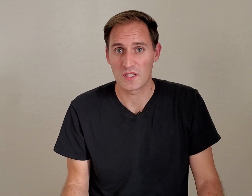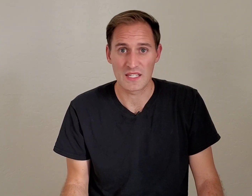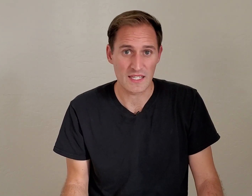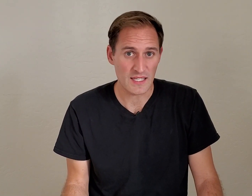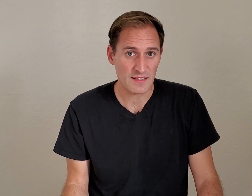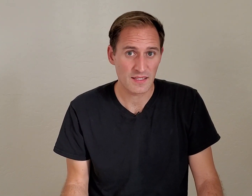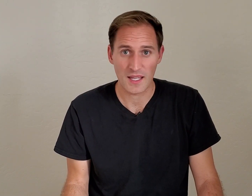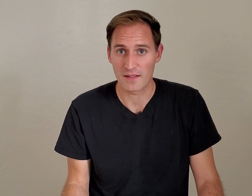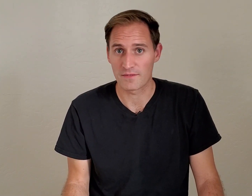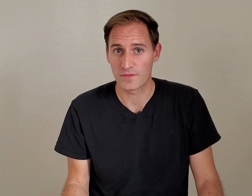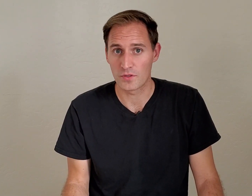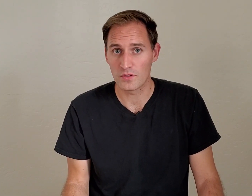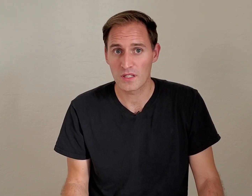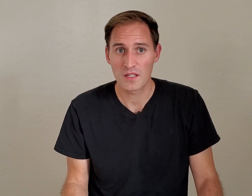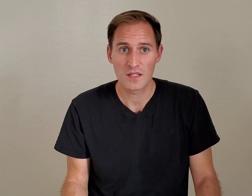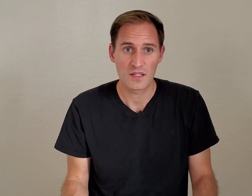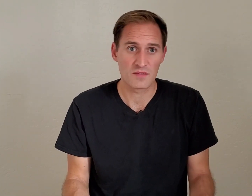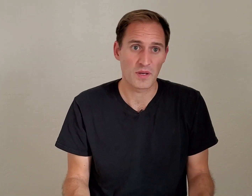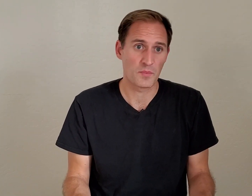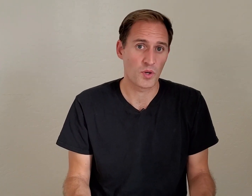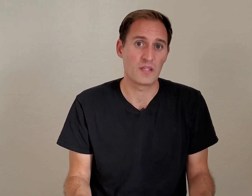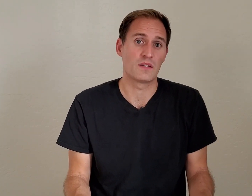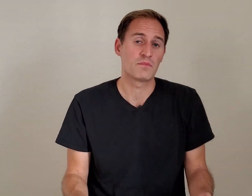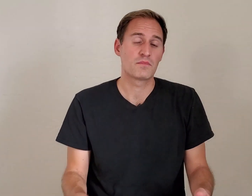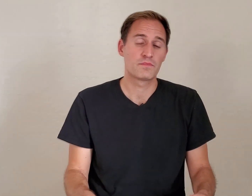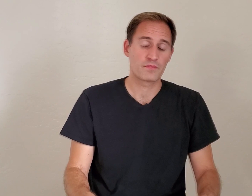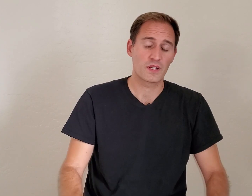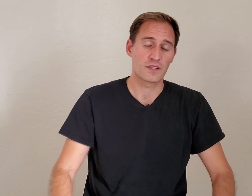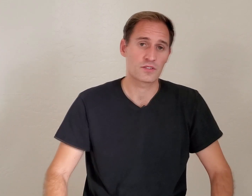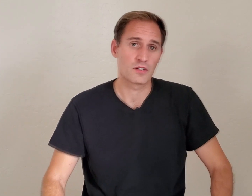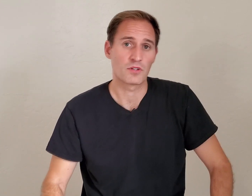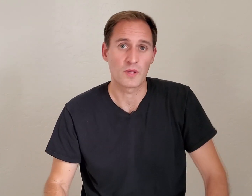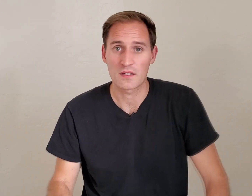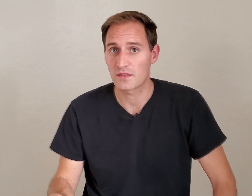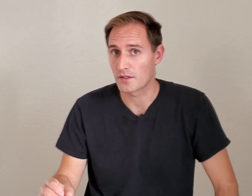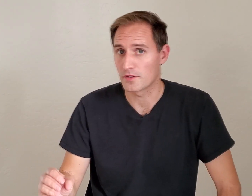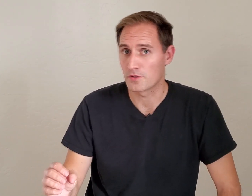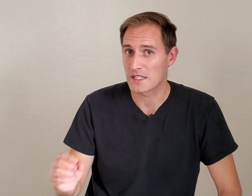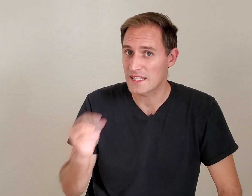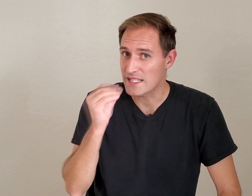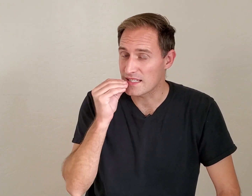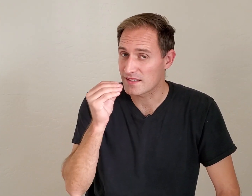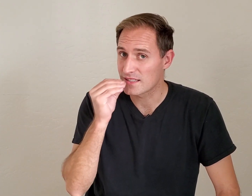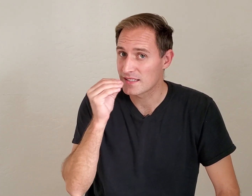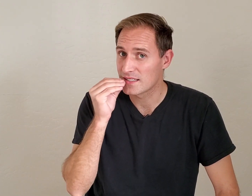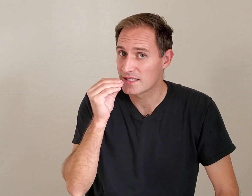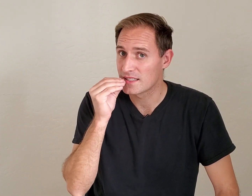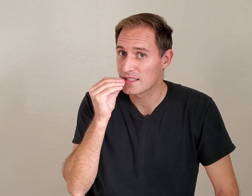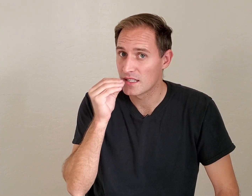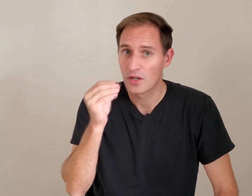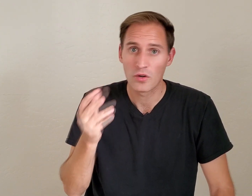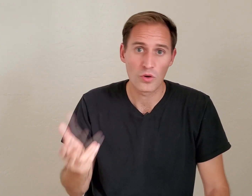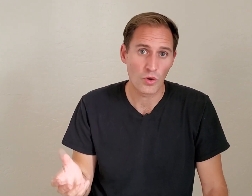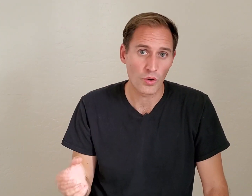between eat and food is by pointing. I'll show you real quick. So eat